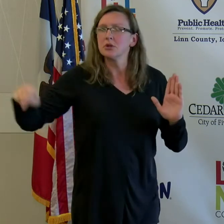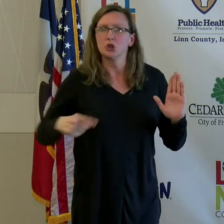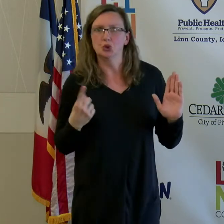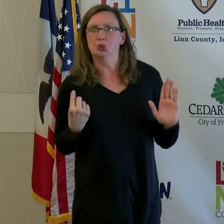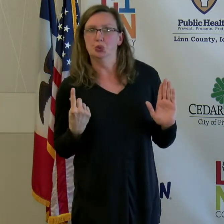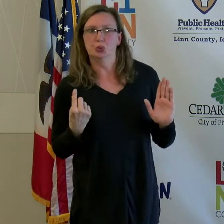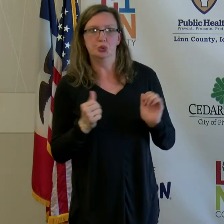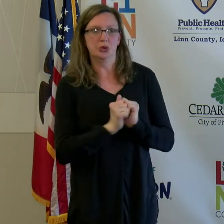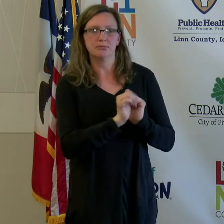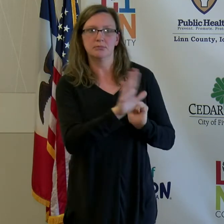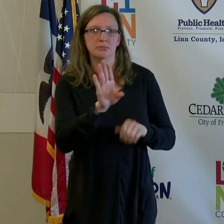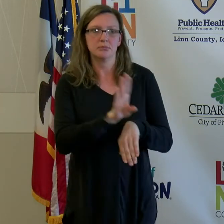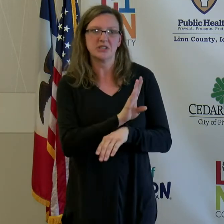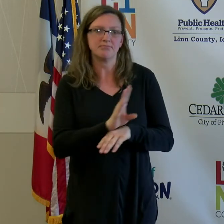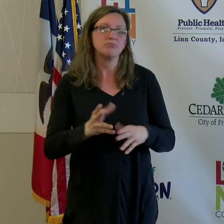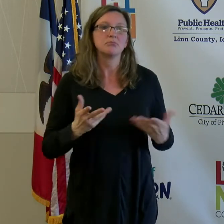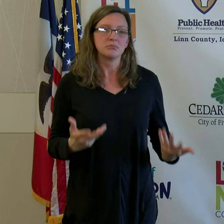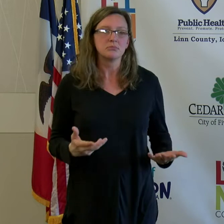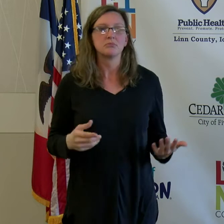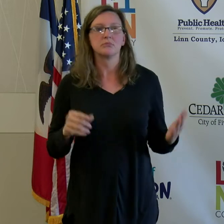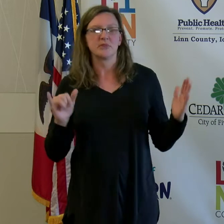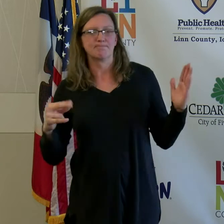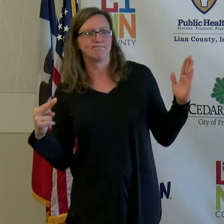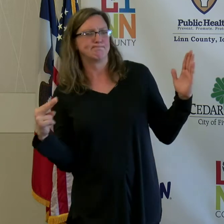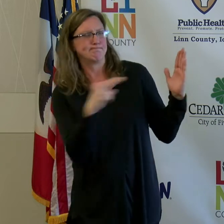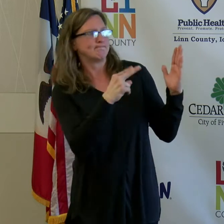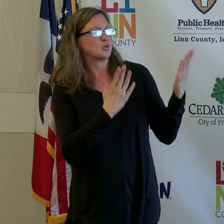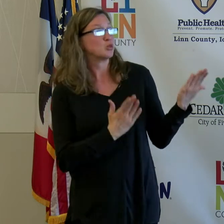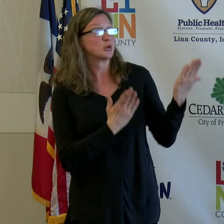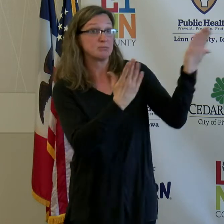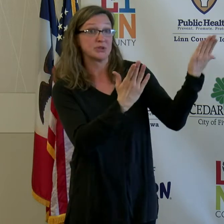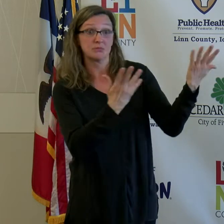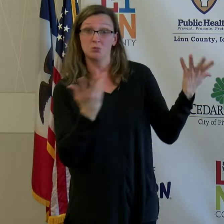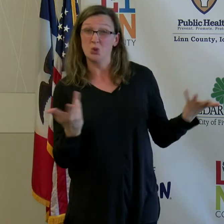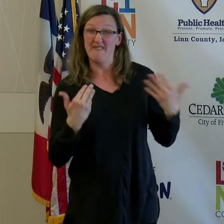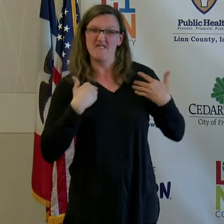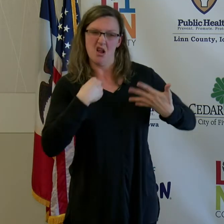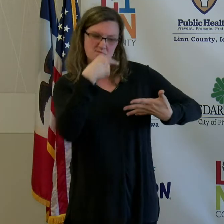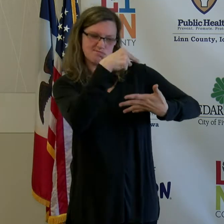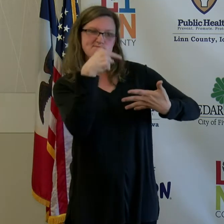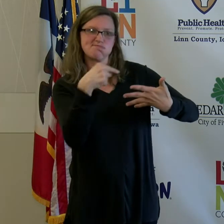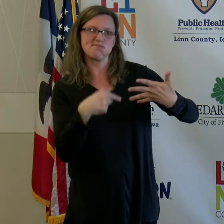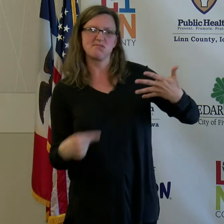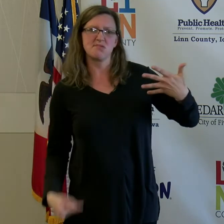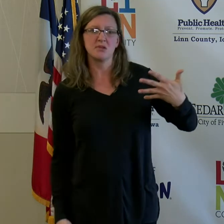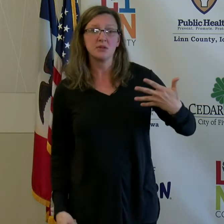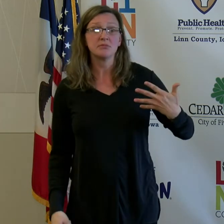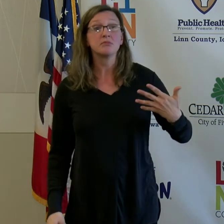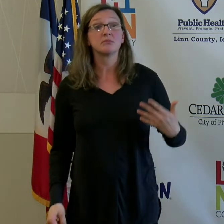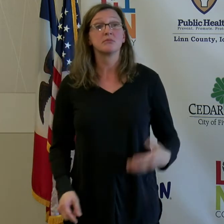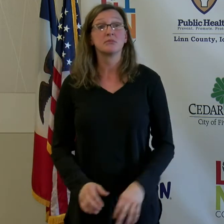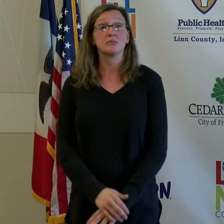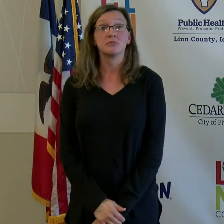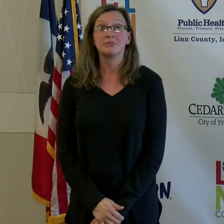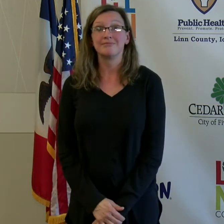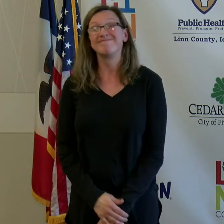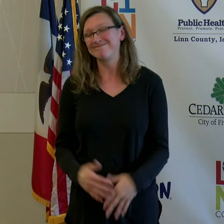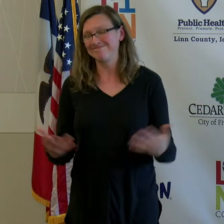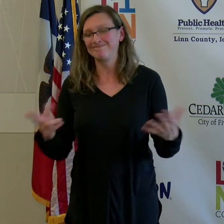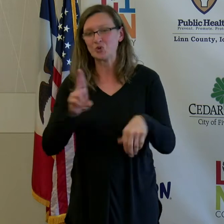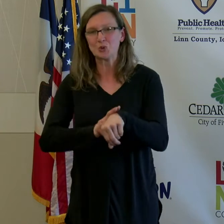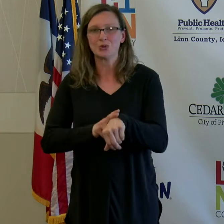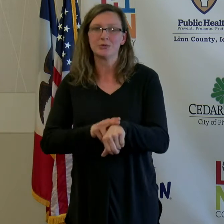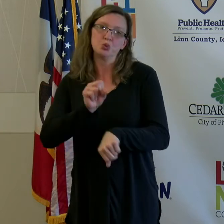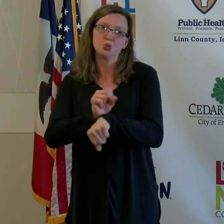Recommendations from the Iowa Department of Public Health include screening of all employees by taking their temperature